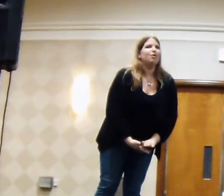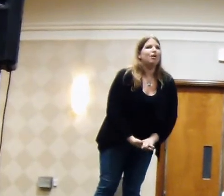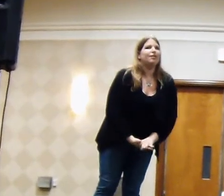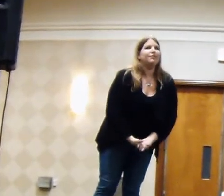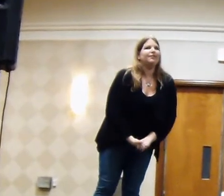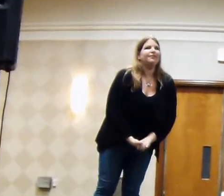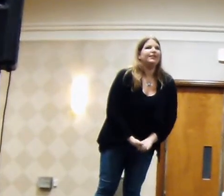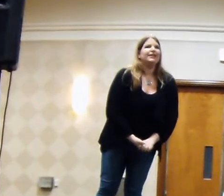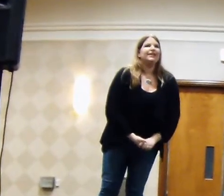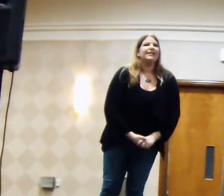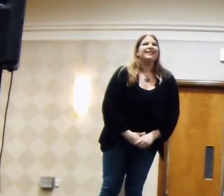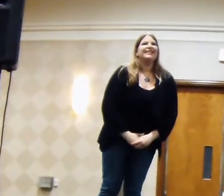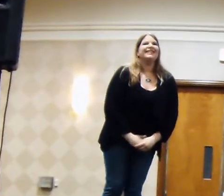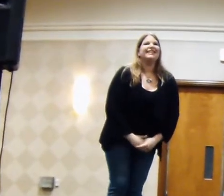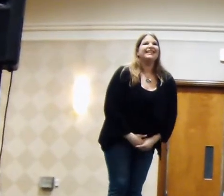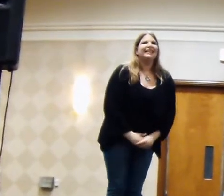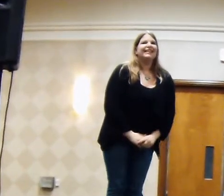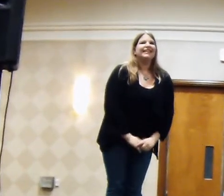One